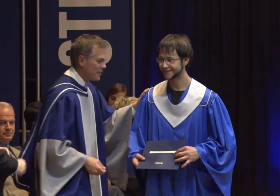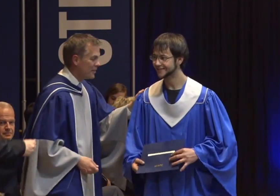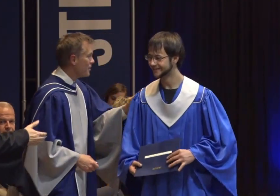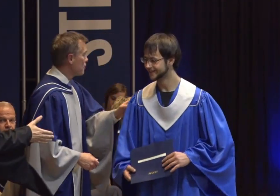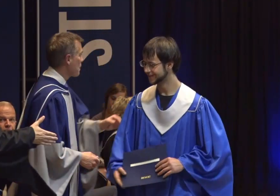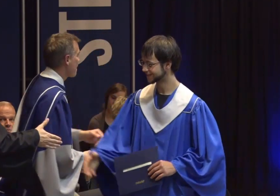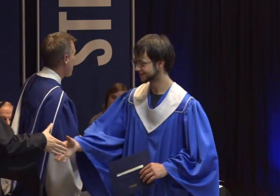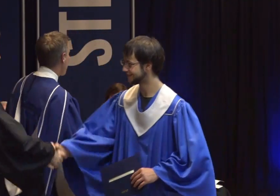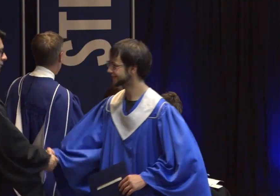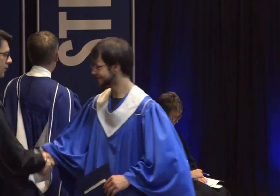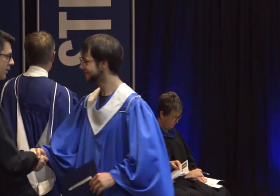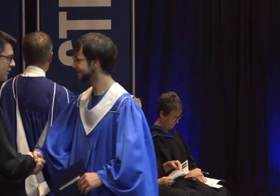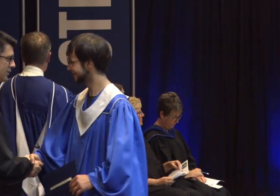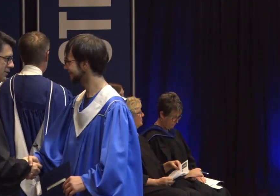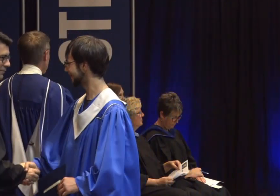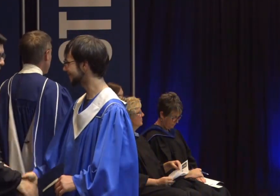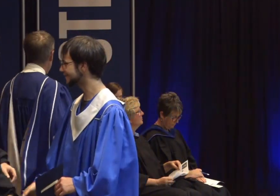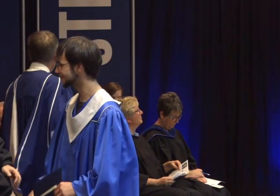Jaden Robar.